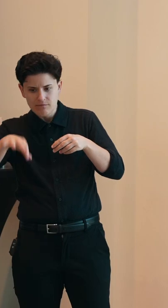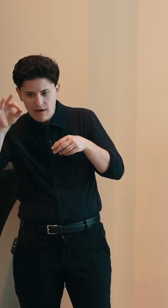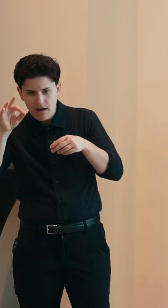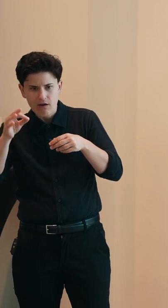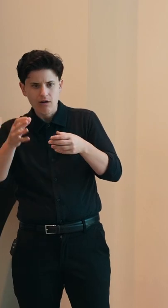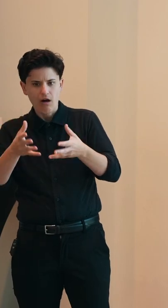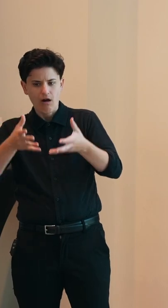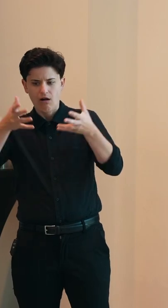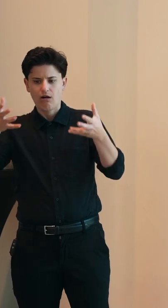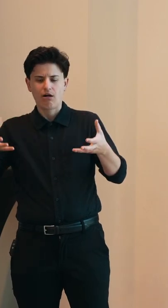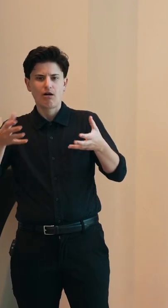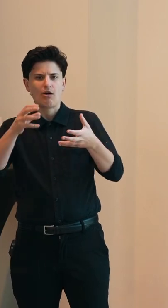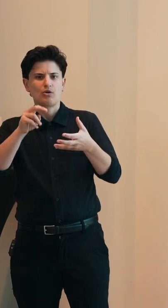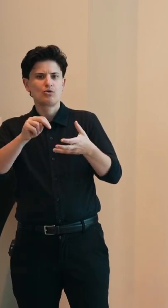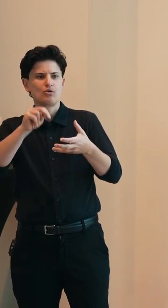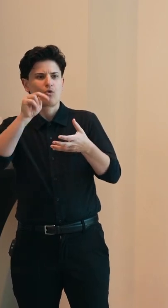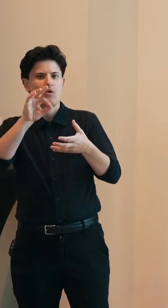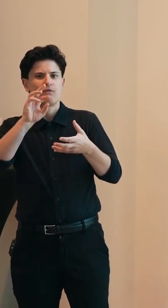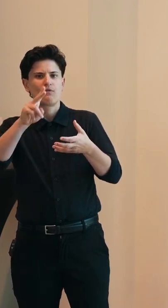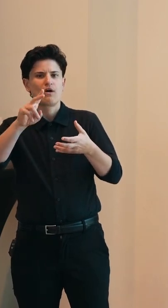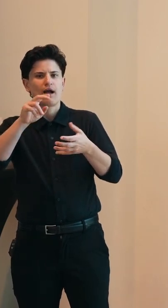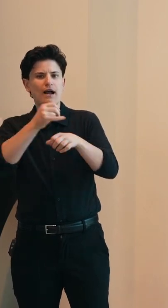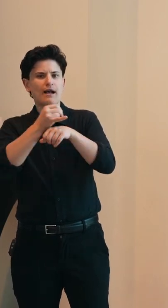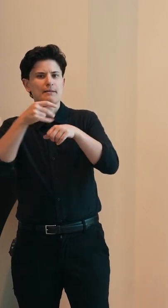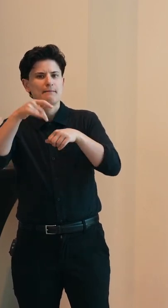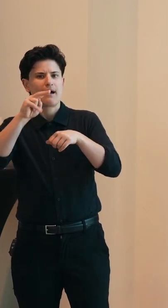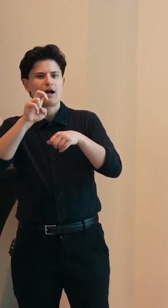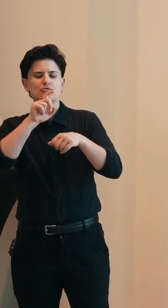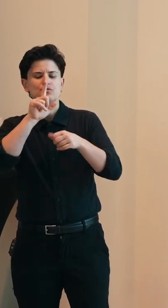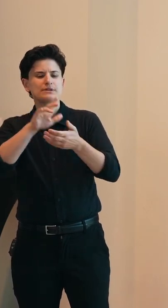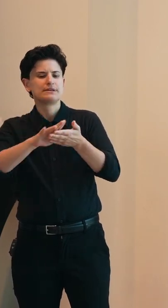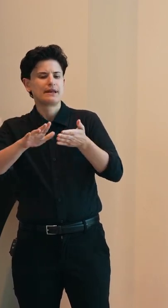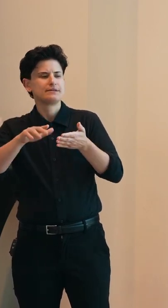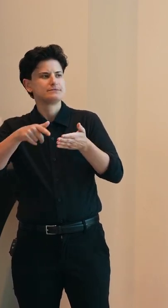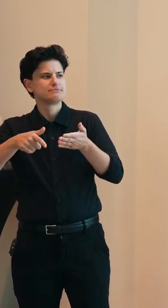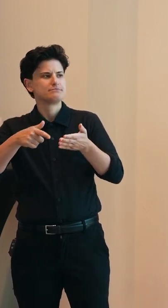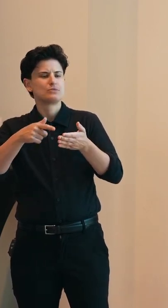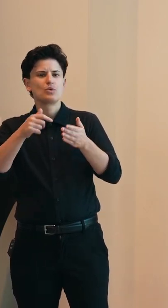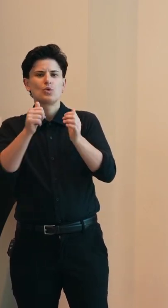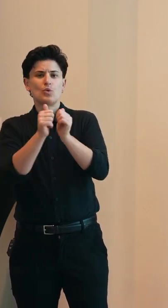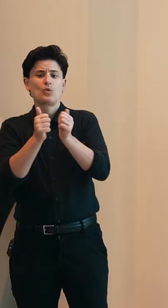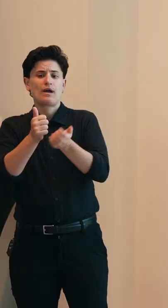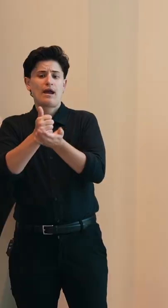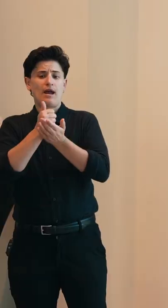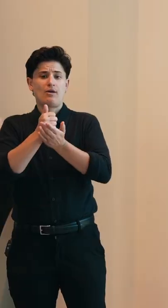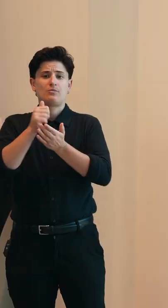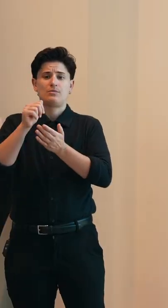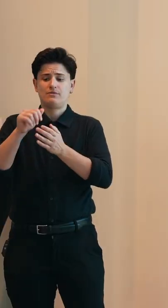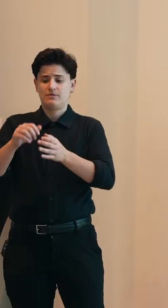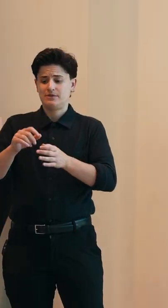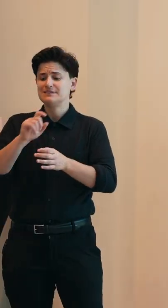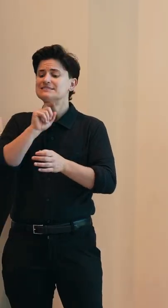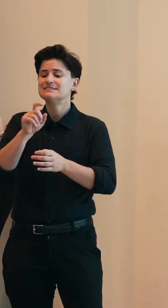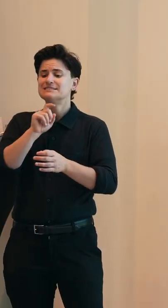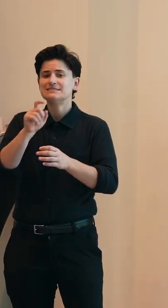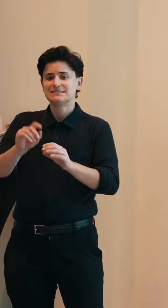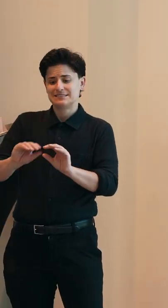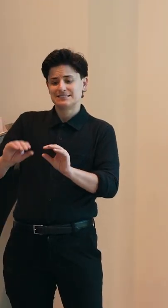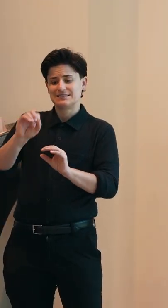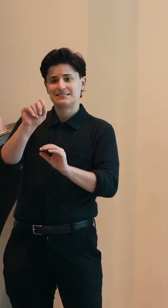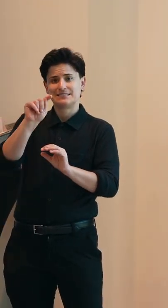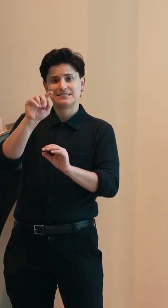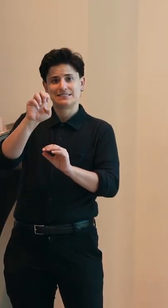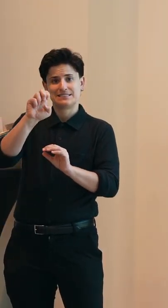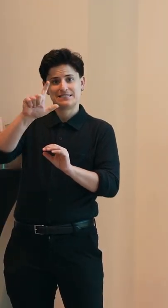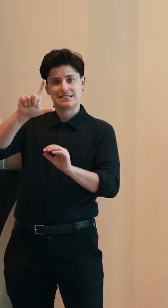and it's really nice. And with the help with a slug of steel down in the bottom of it, some of these things